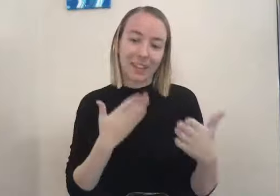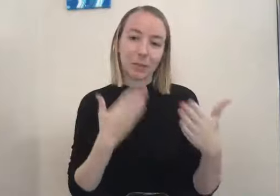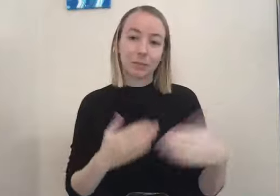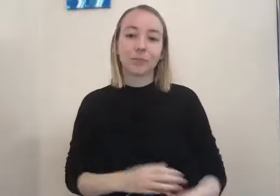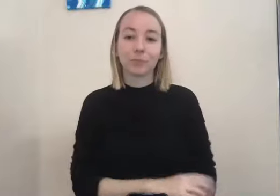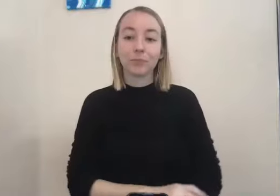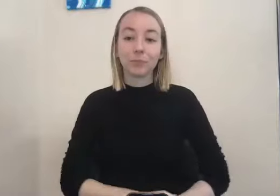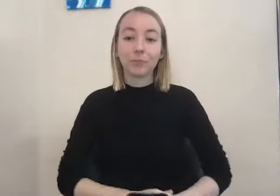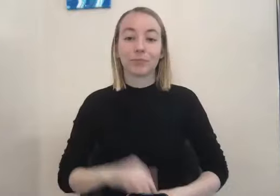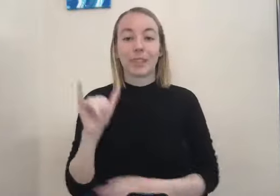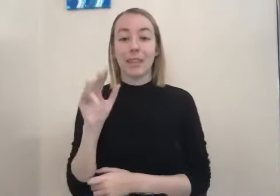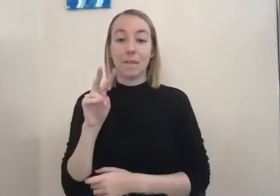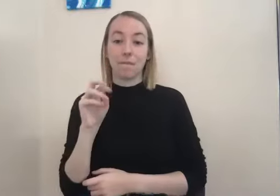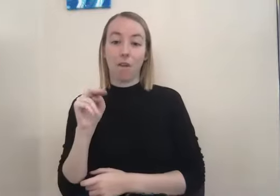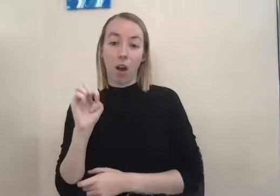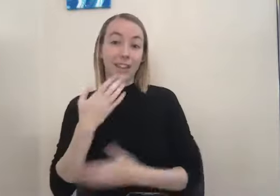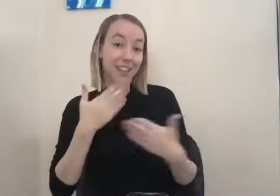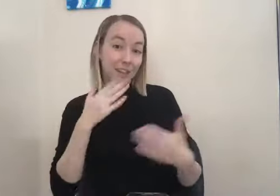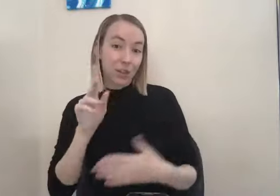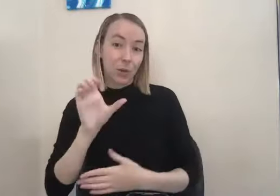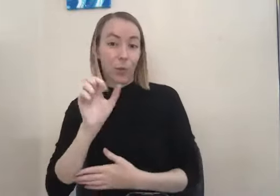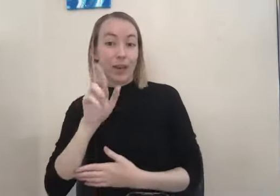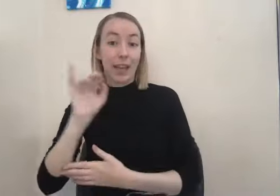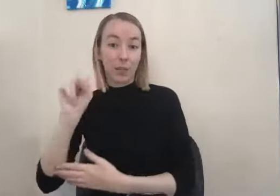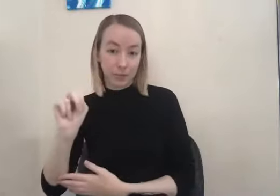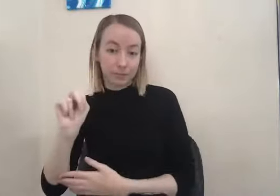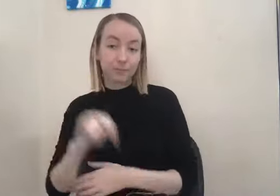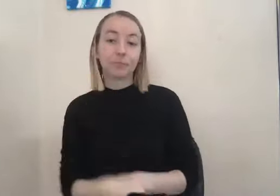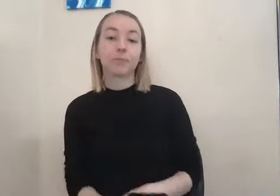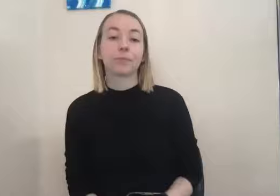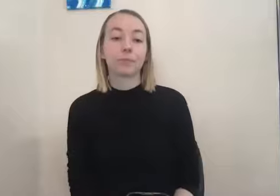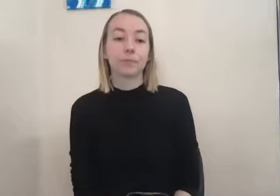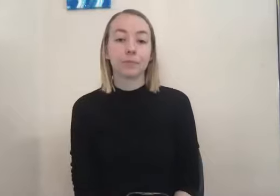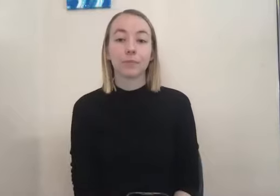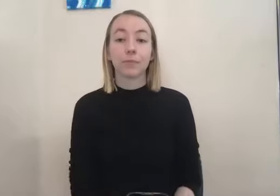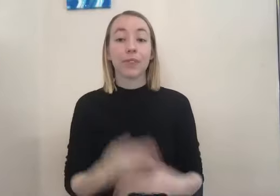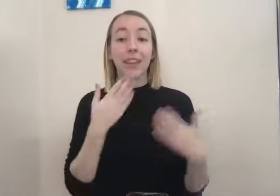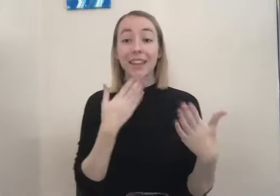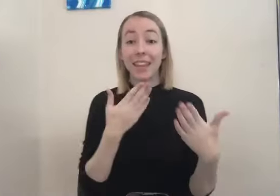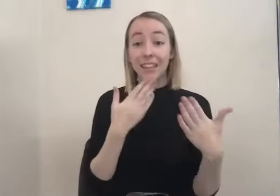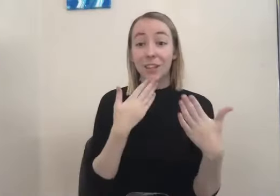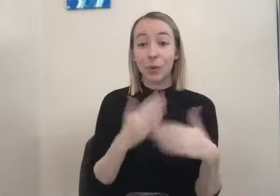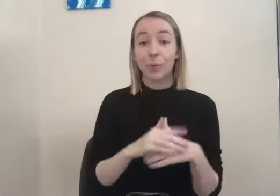I would have ran. But I'm grateful to be part of this special gift, this worldwide